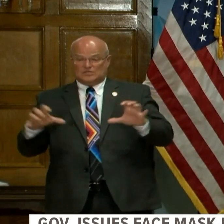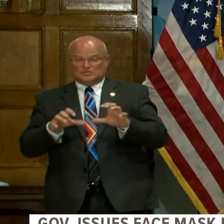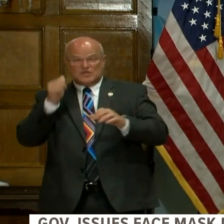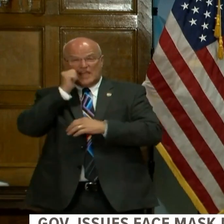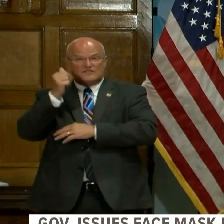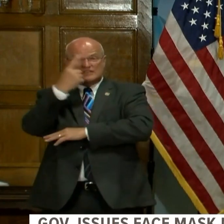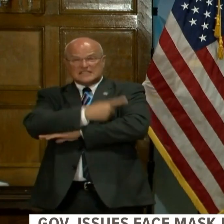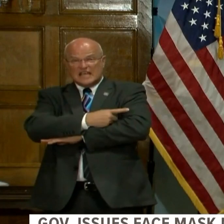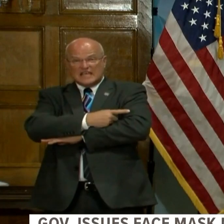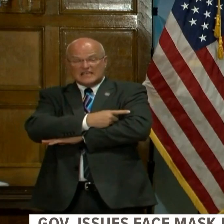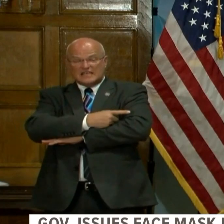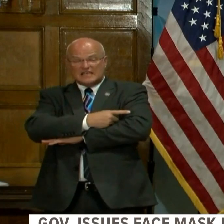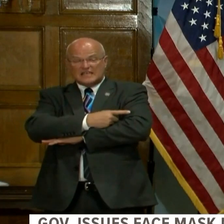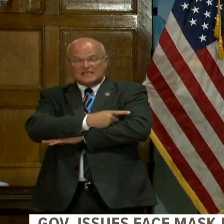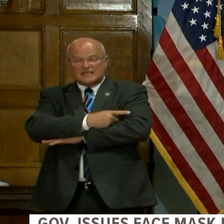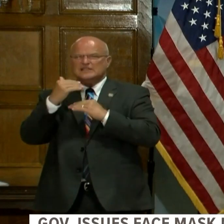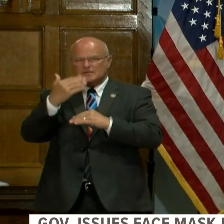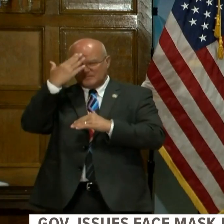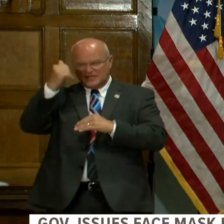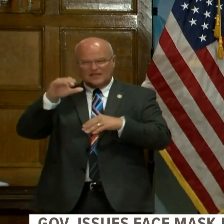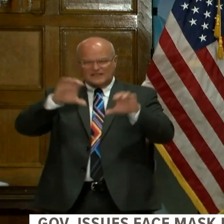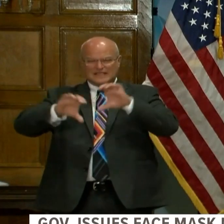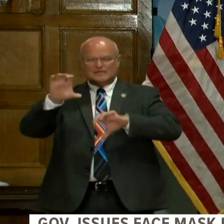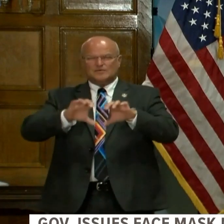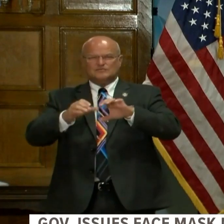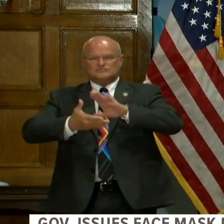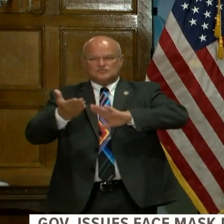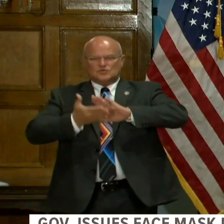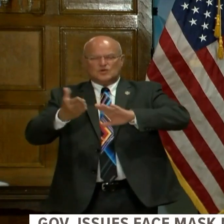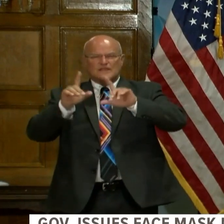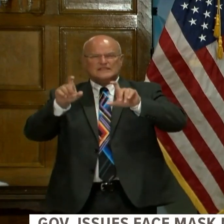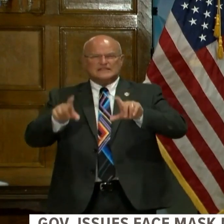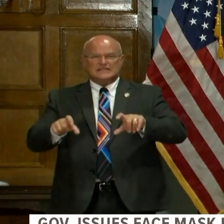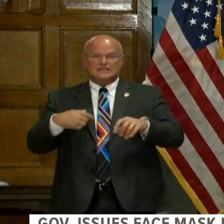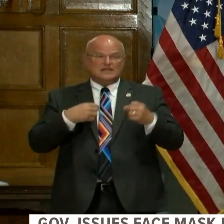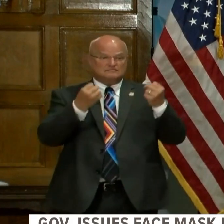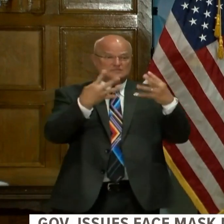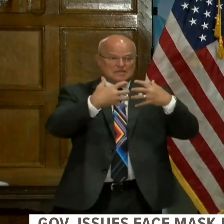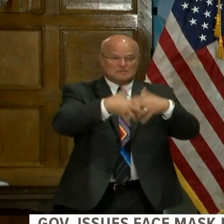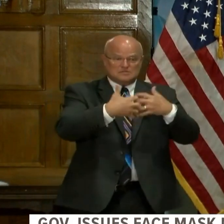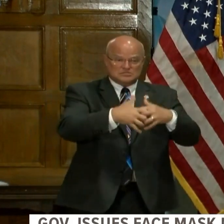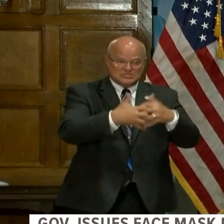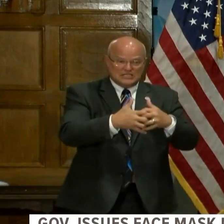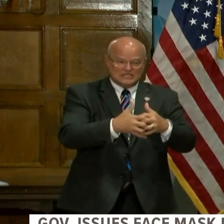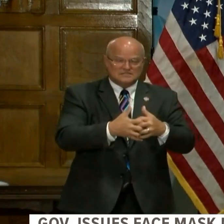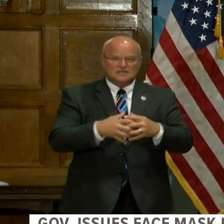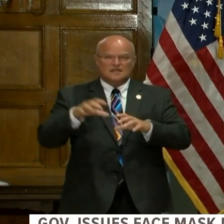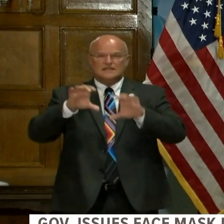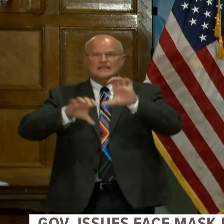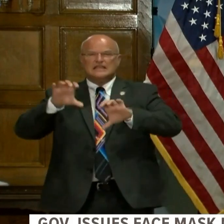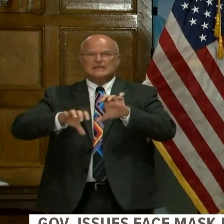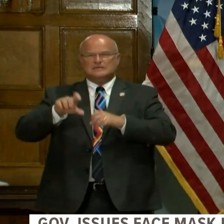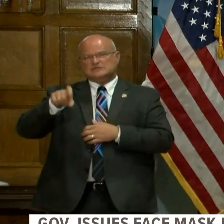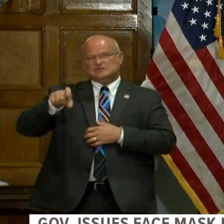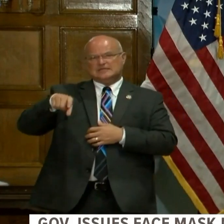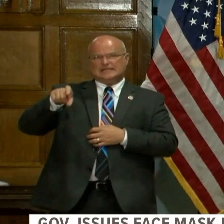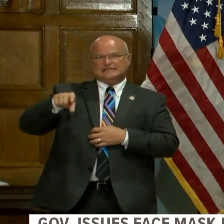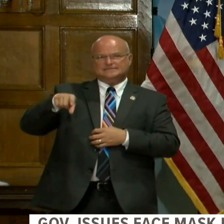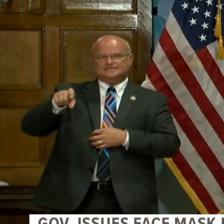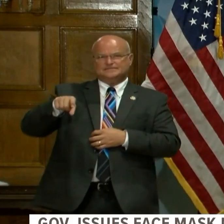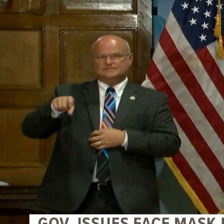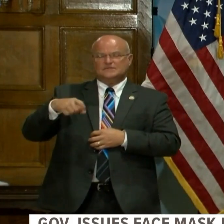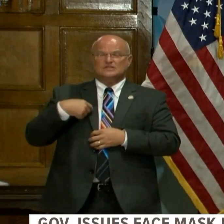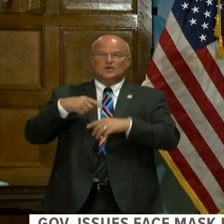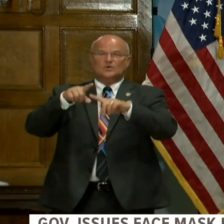because we can't receive the reagents that we need to run those tests. So we have multiple machines, very few reagent that we receive each week. So